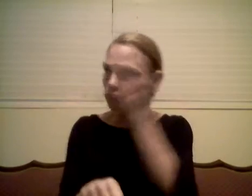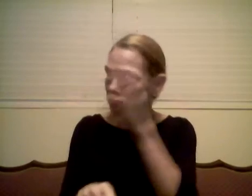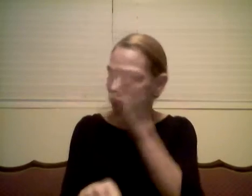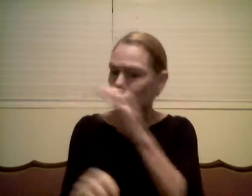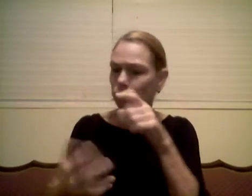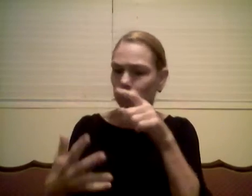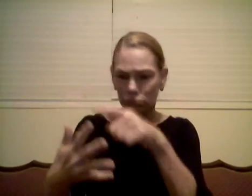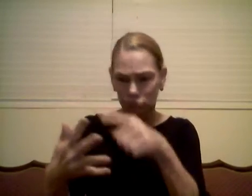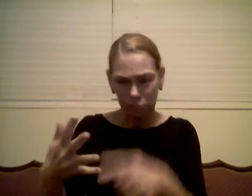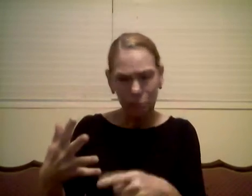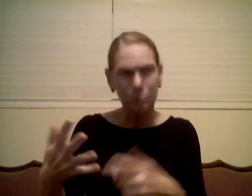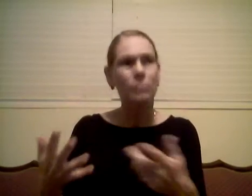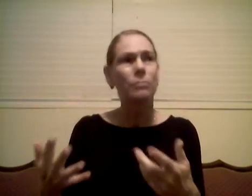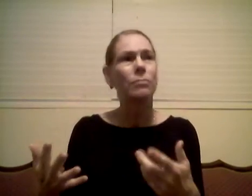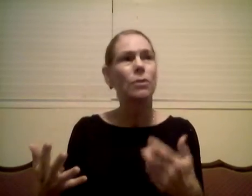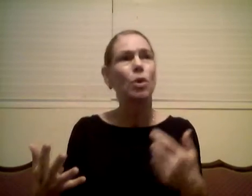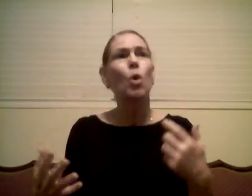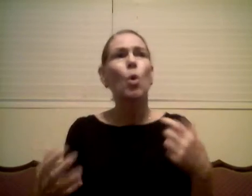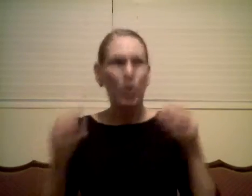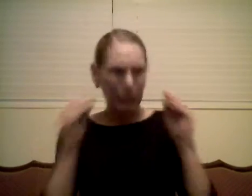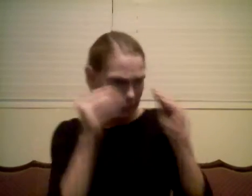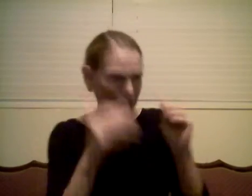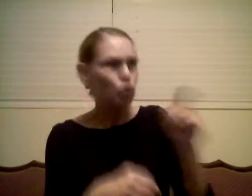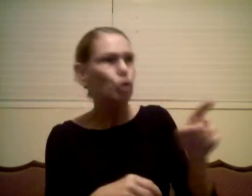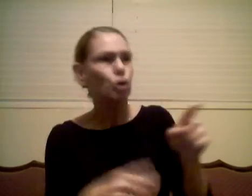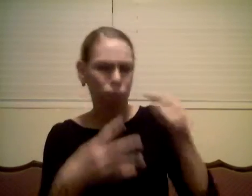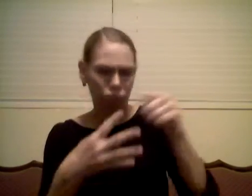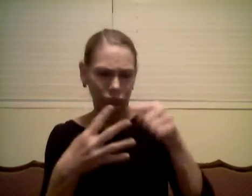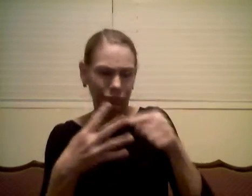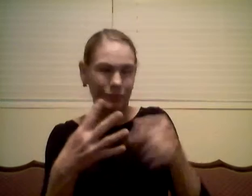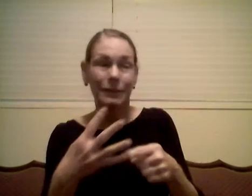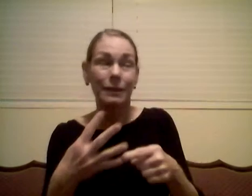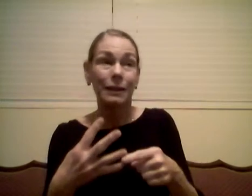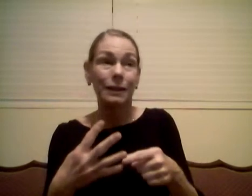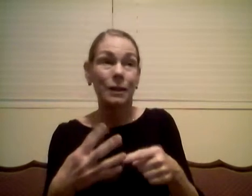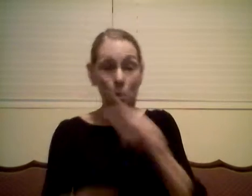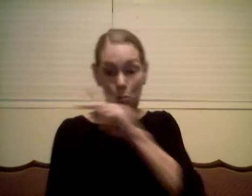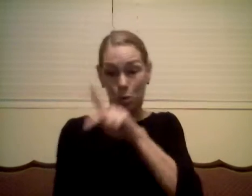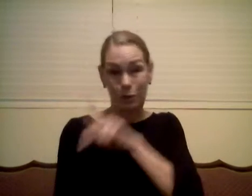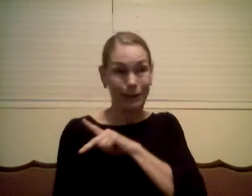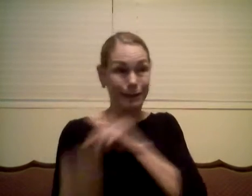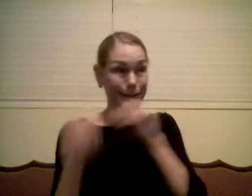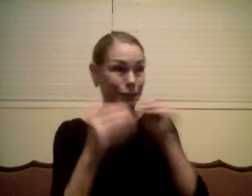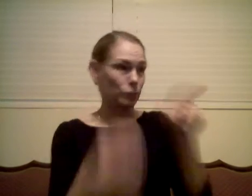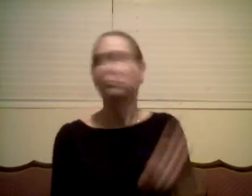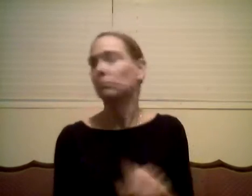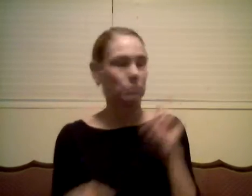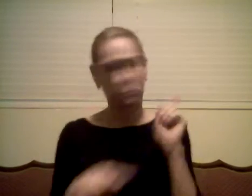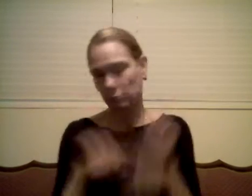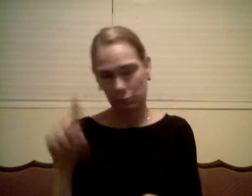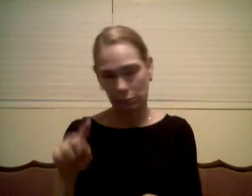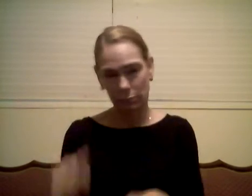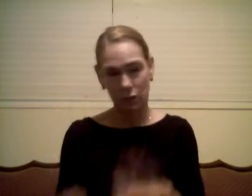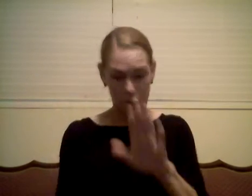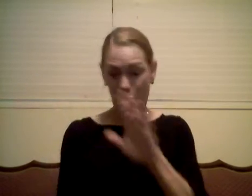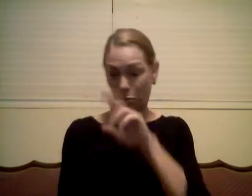have functions that we can teach you. But personality, I can't teach you. And folks are going to work with who they like. So smile.